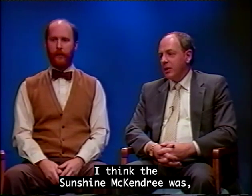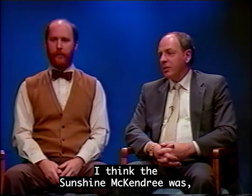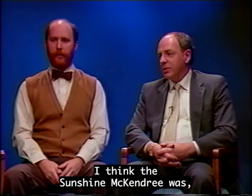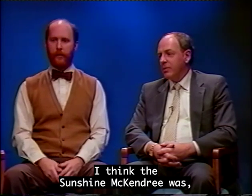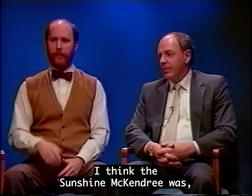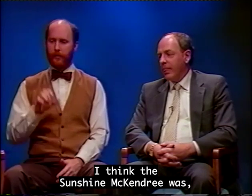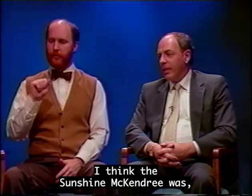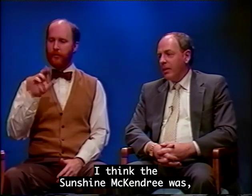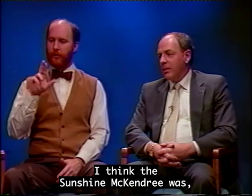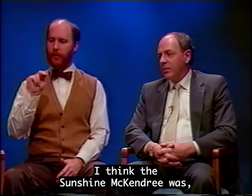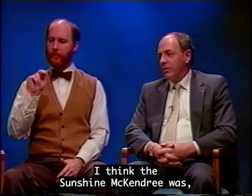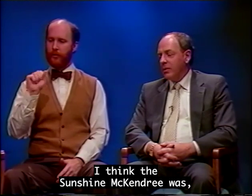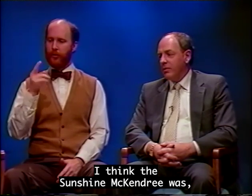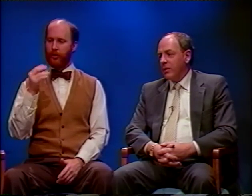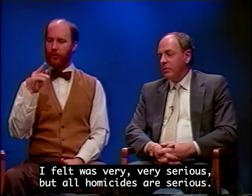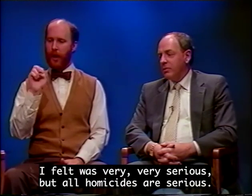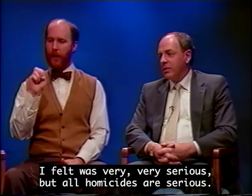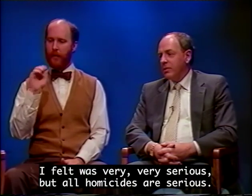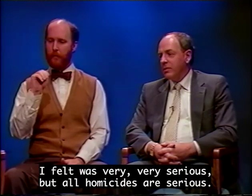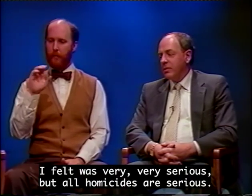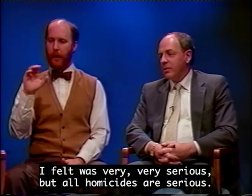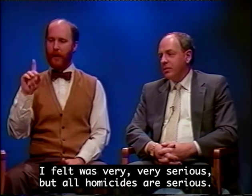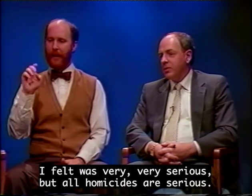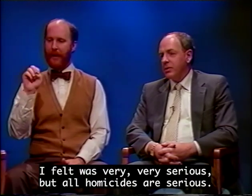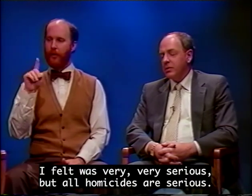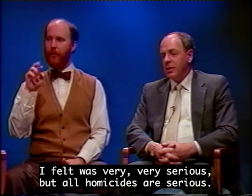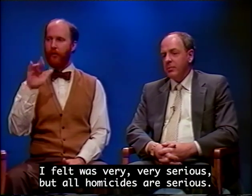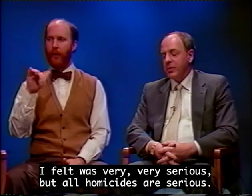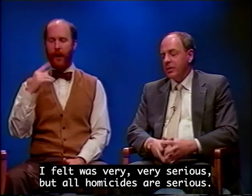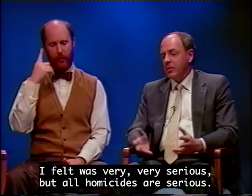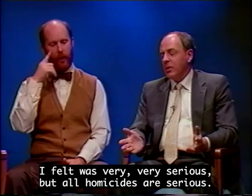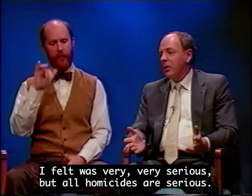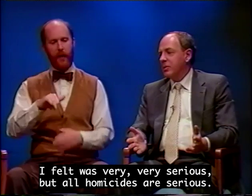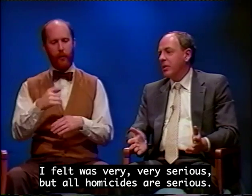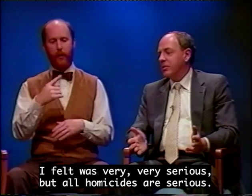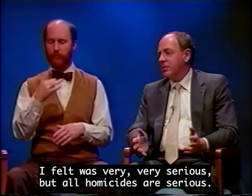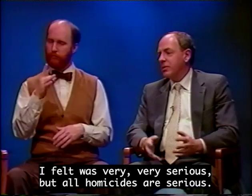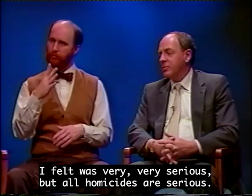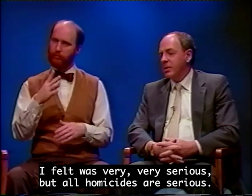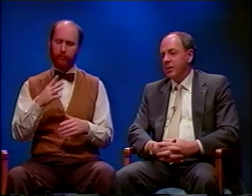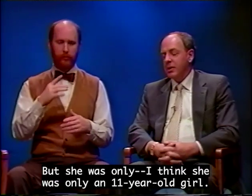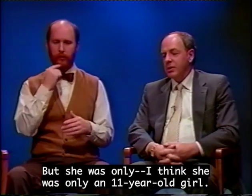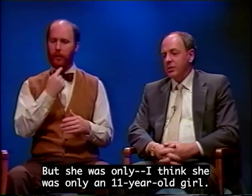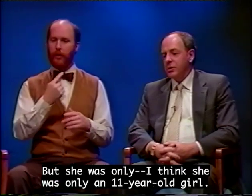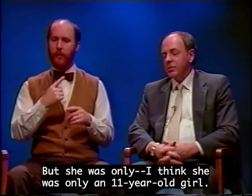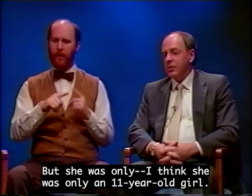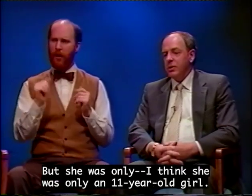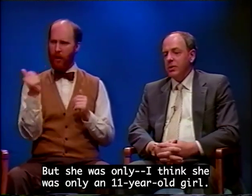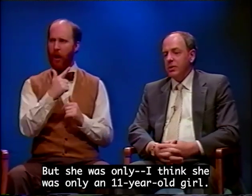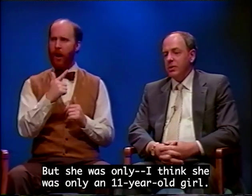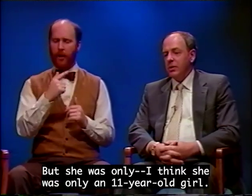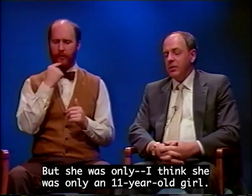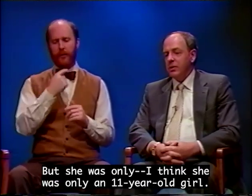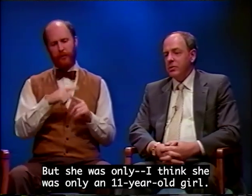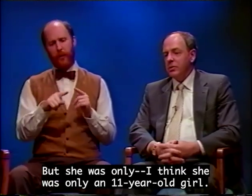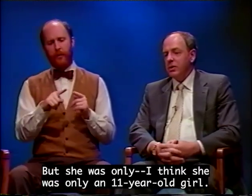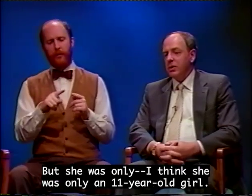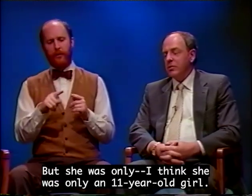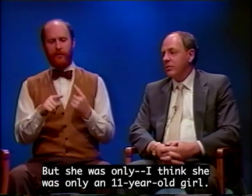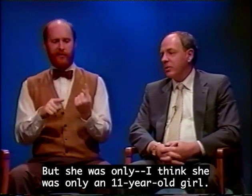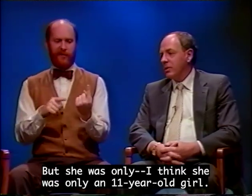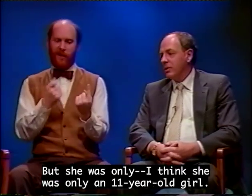Sunshine McKendry I felt was very, very serious. But all homicides are serious, but she was only, I think